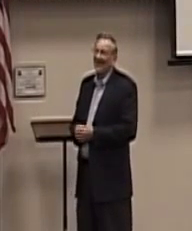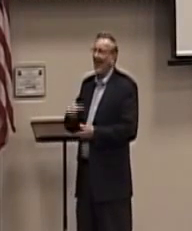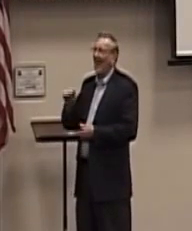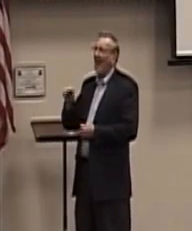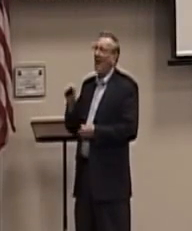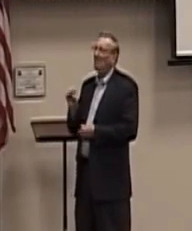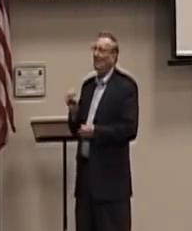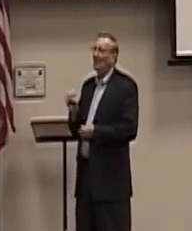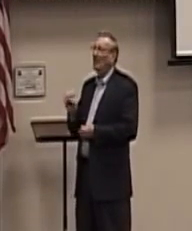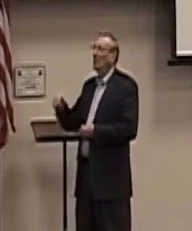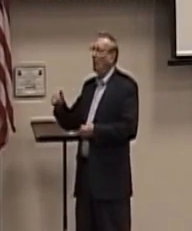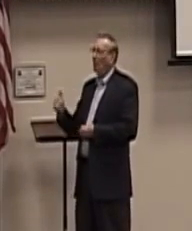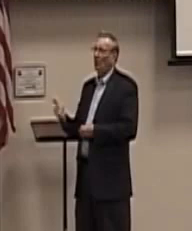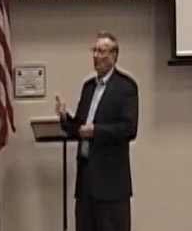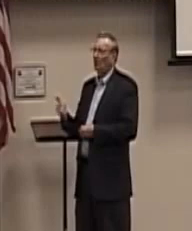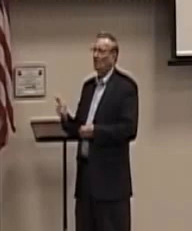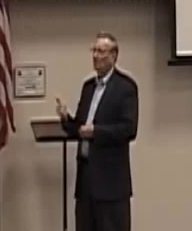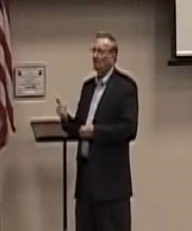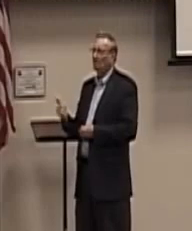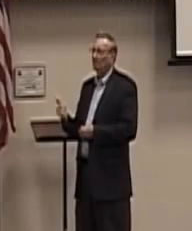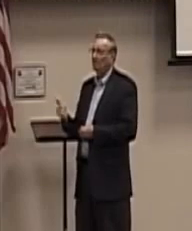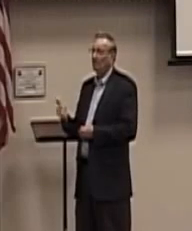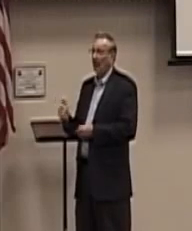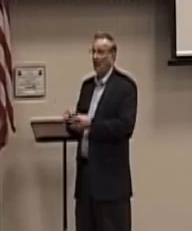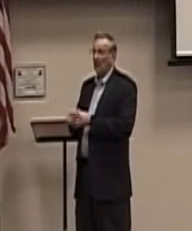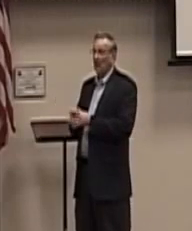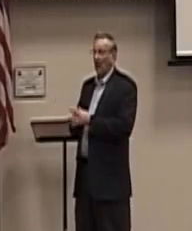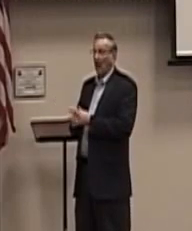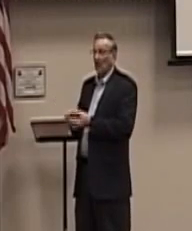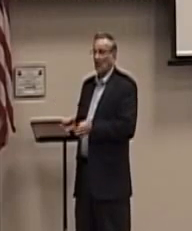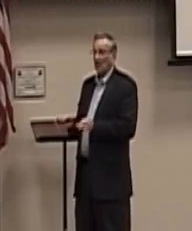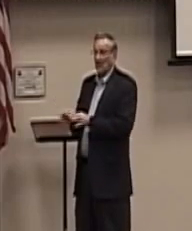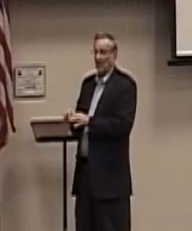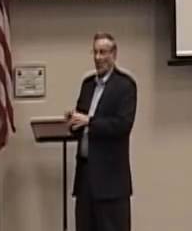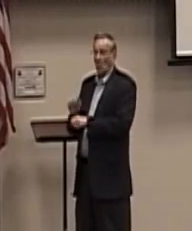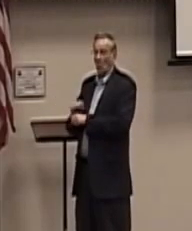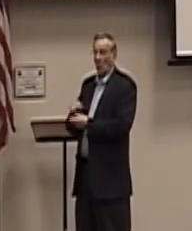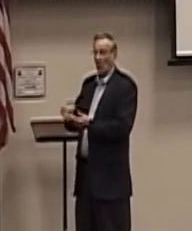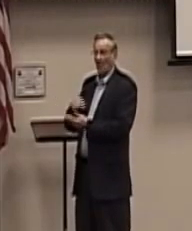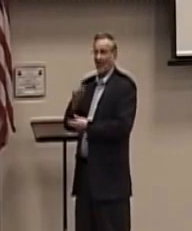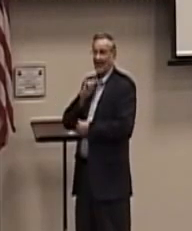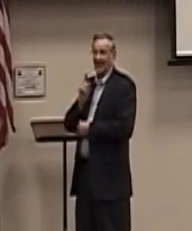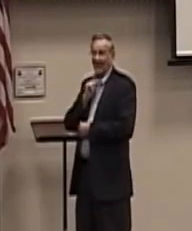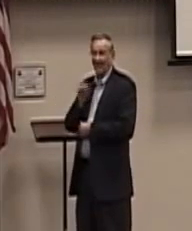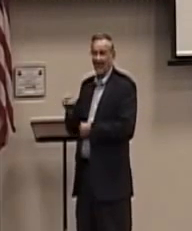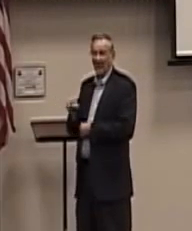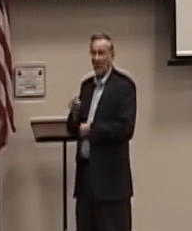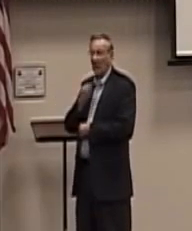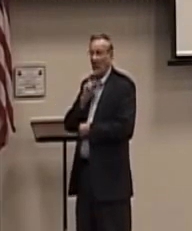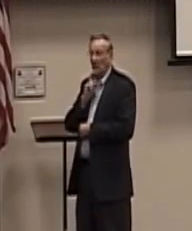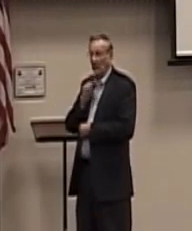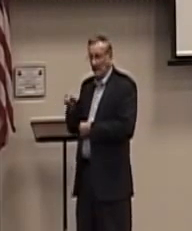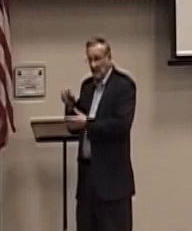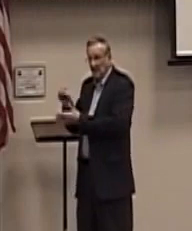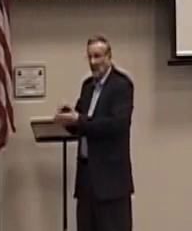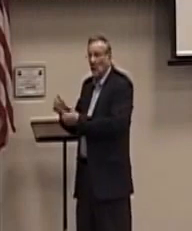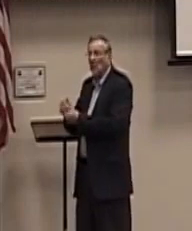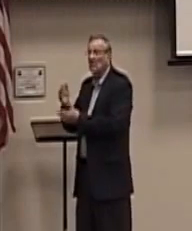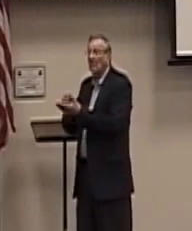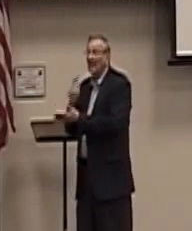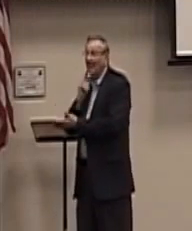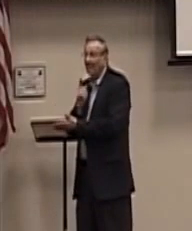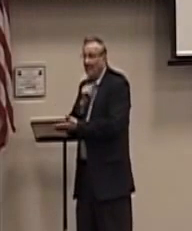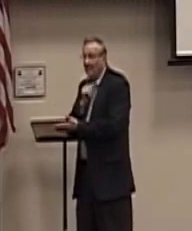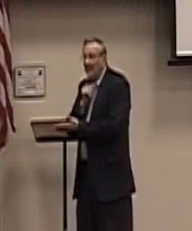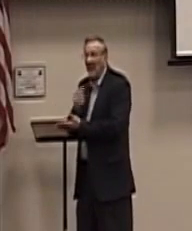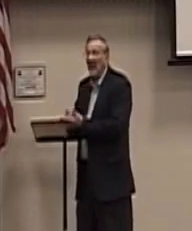Abby and others have started a significant work among the deaf there in Honduras. Abby has studied with some of the deaf